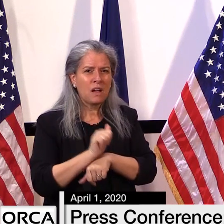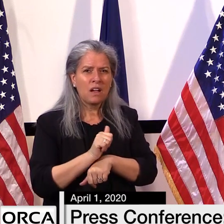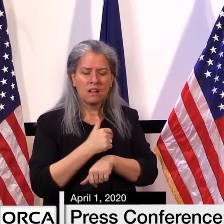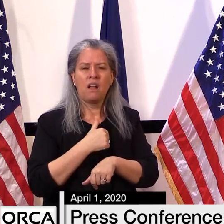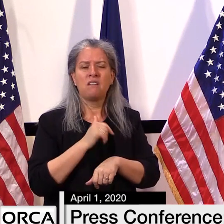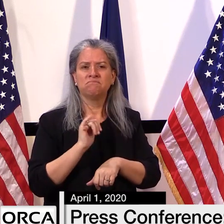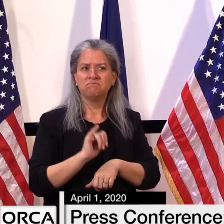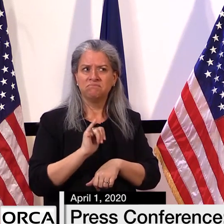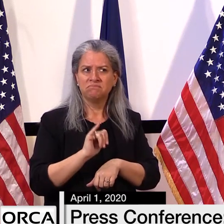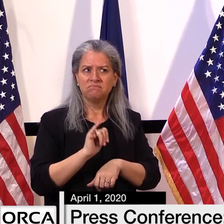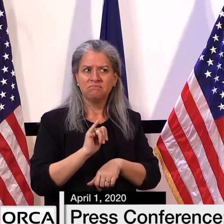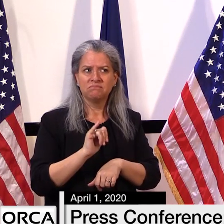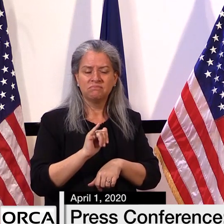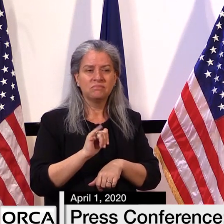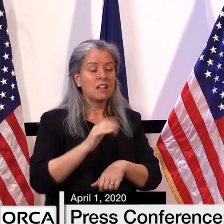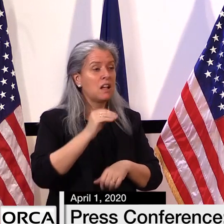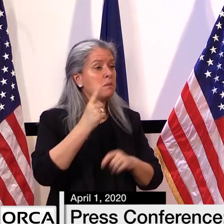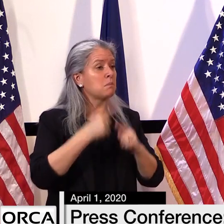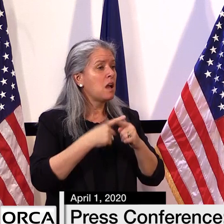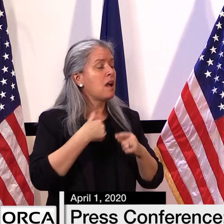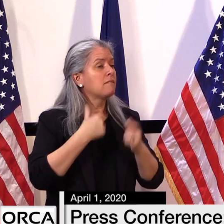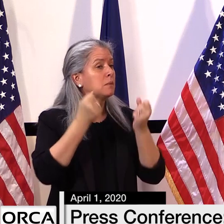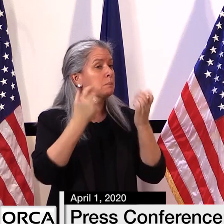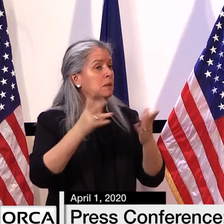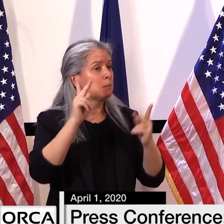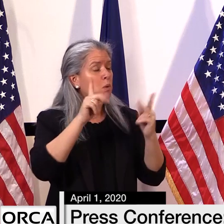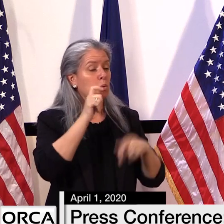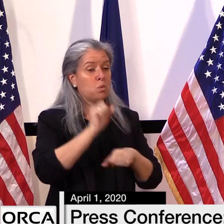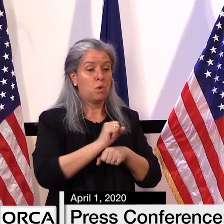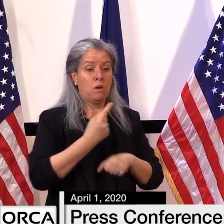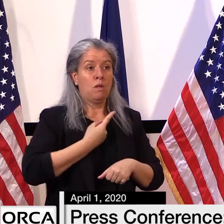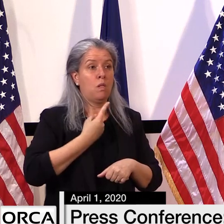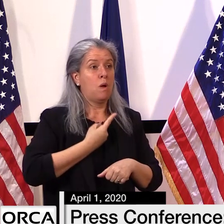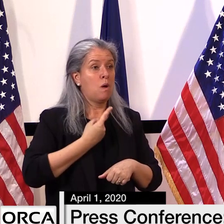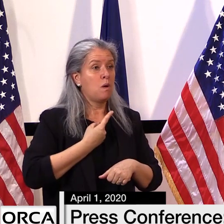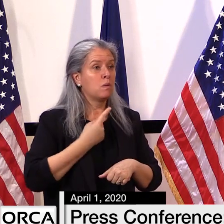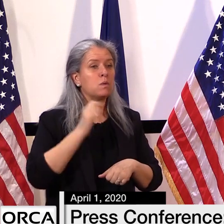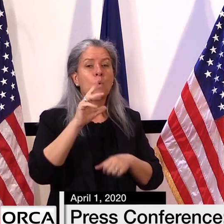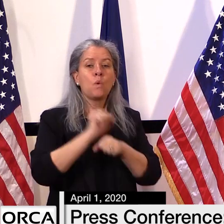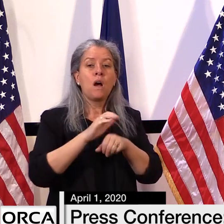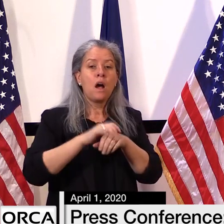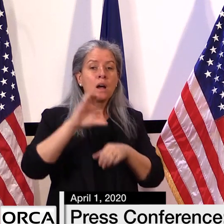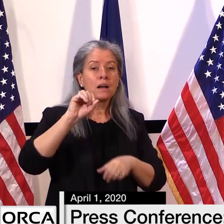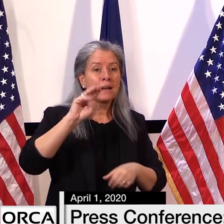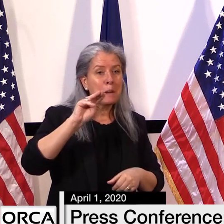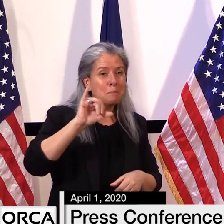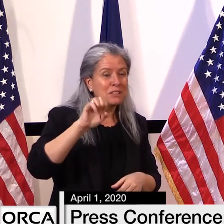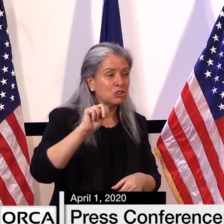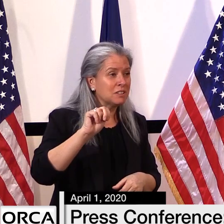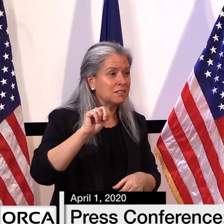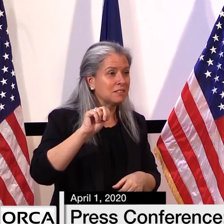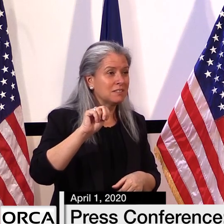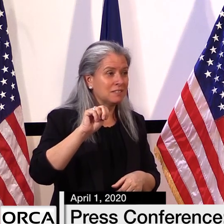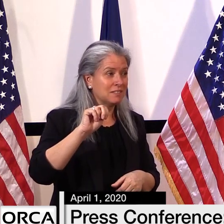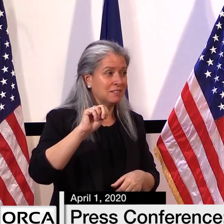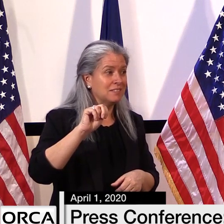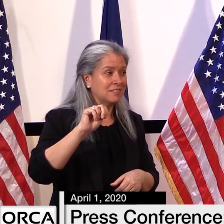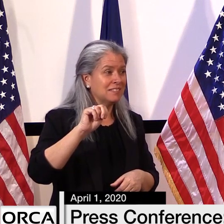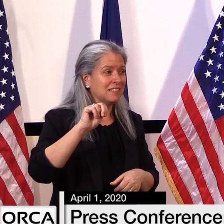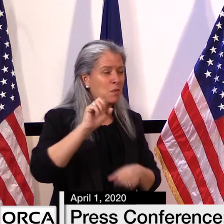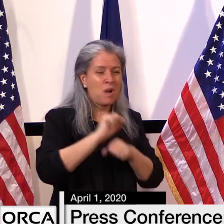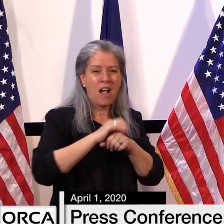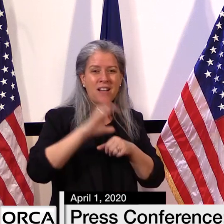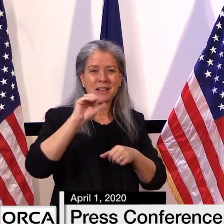also, there's a lot of sole proprietors, and even people with who are working or on commissions, who are losing a lot of money, but they're